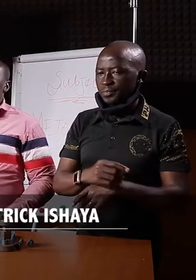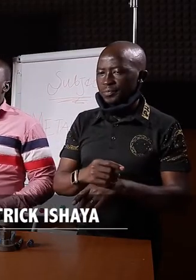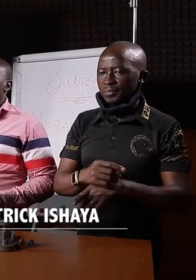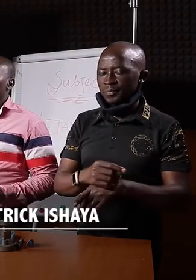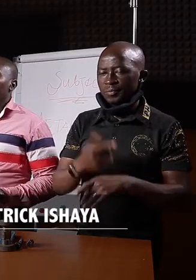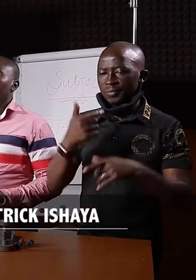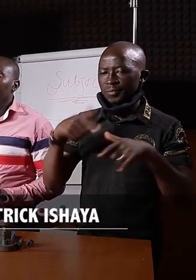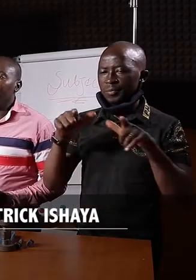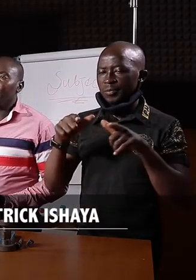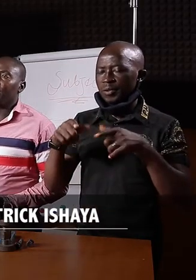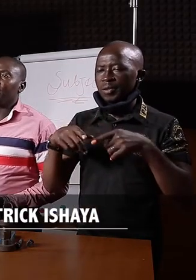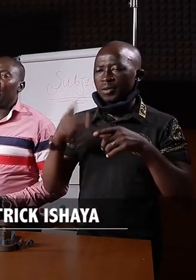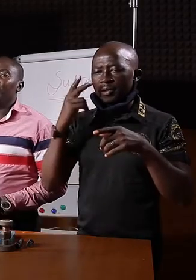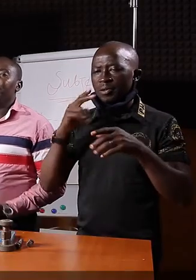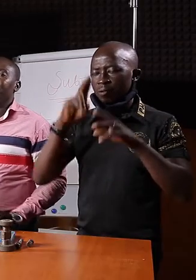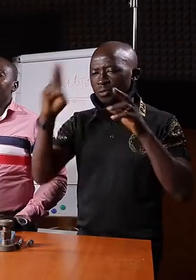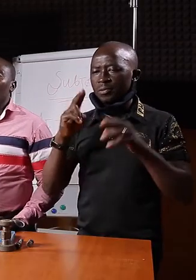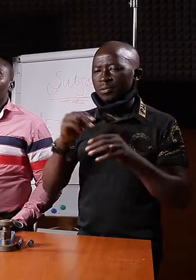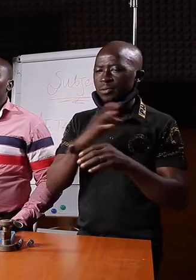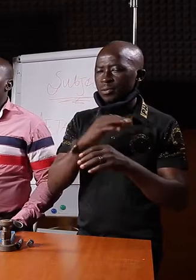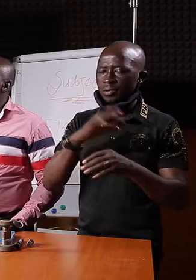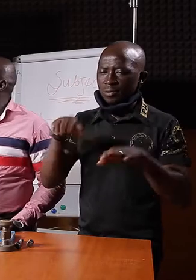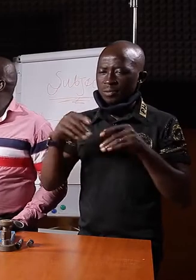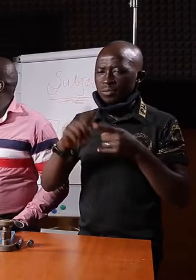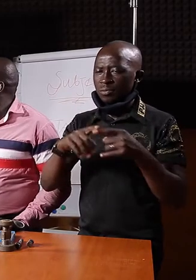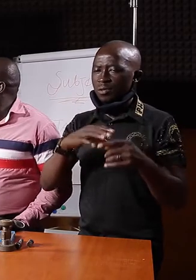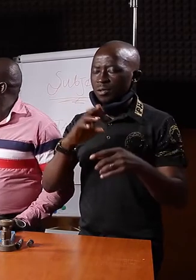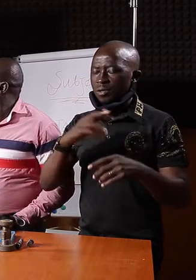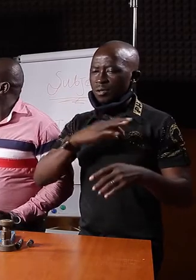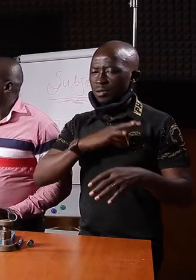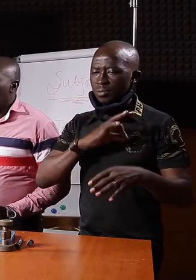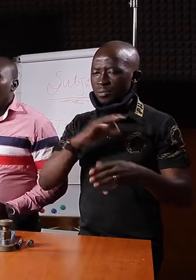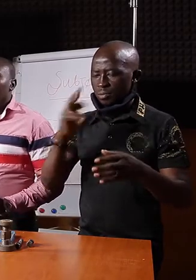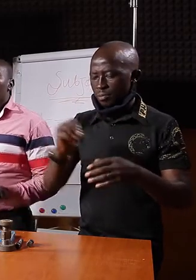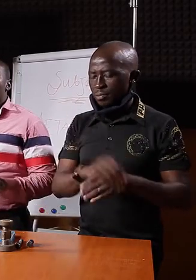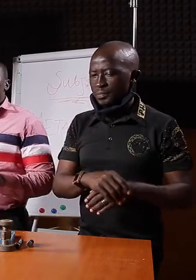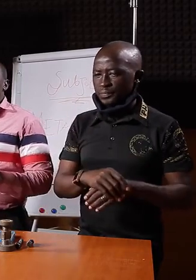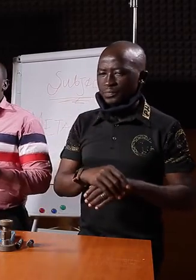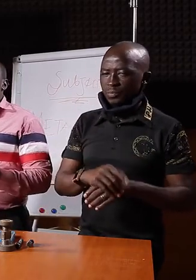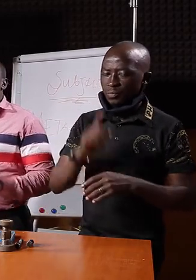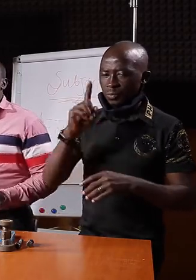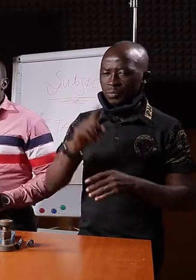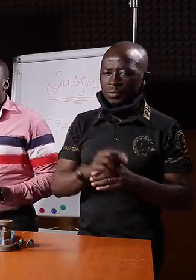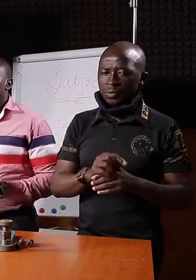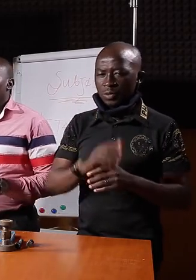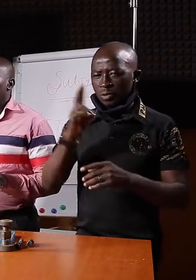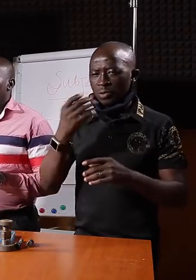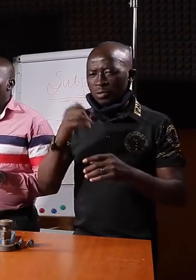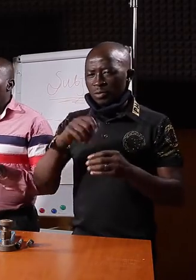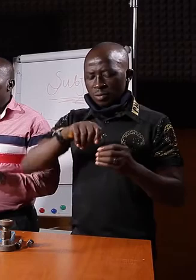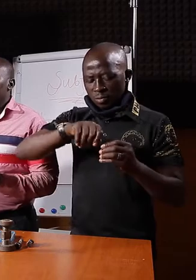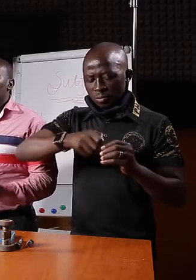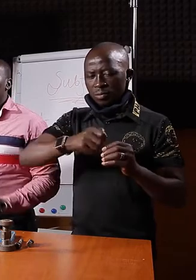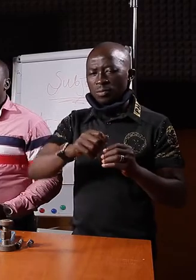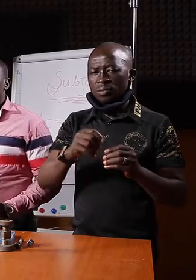to some uses and applications of screw threads. Number one use of